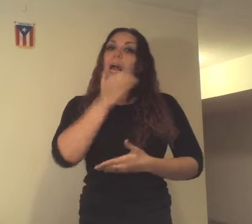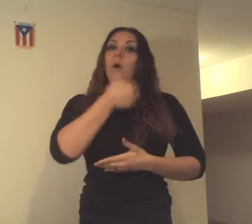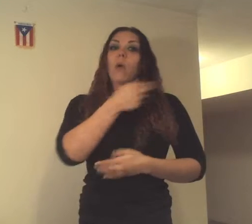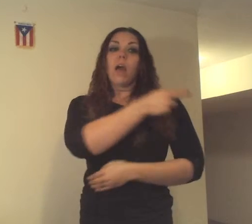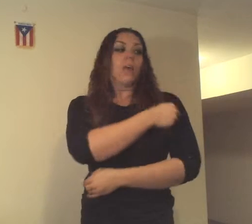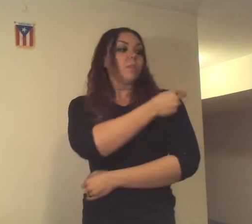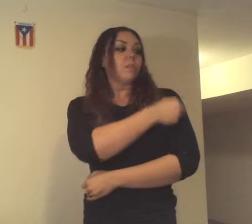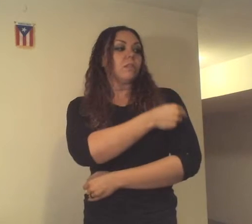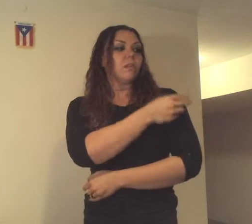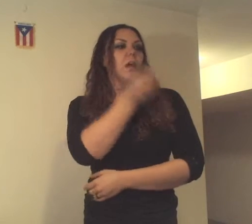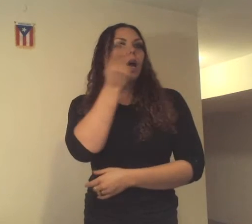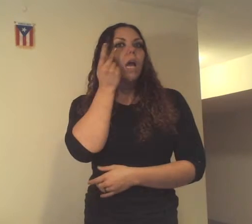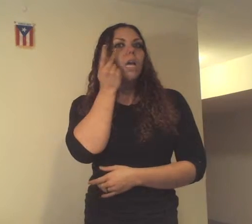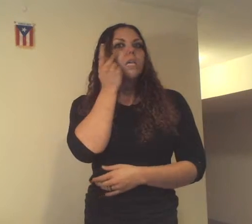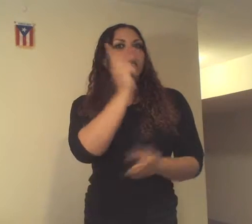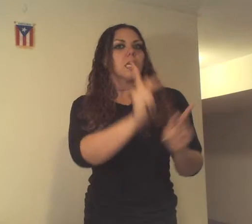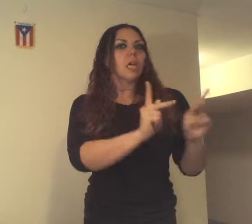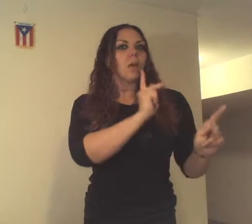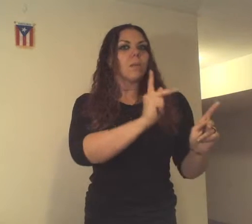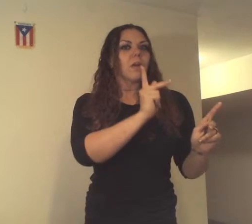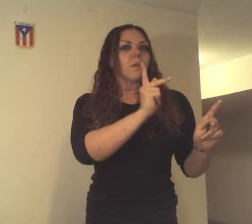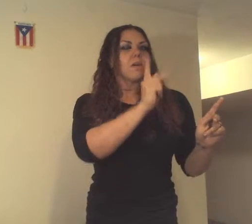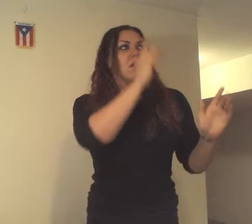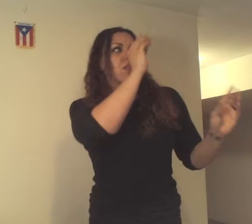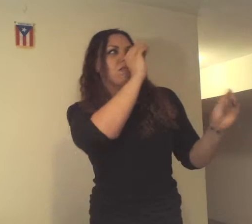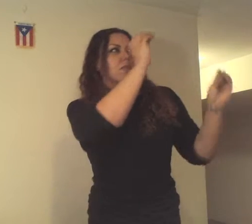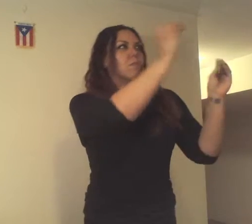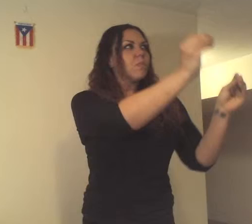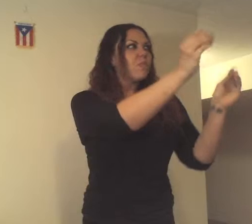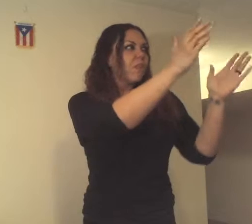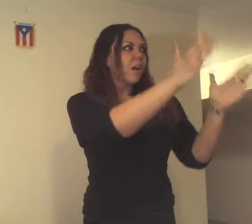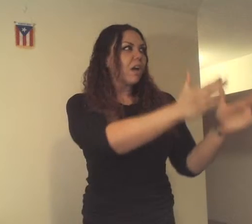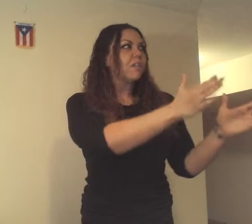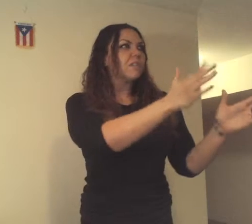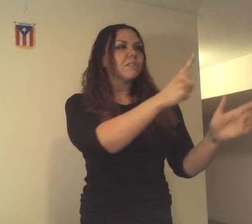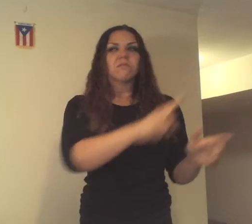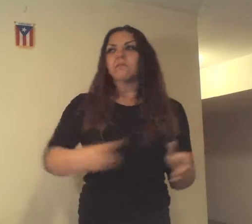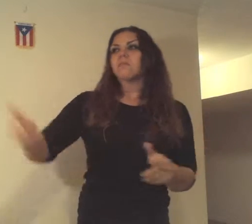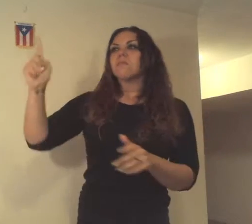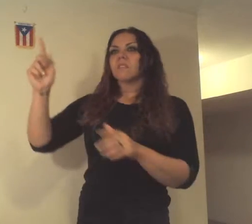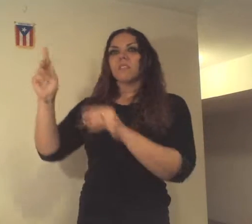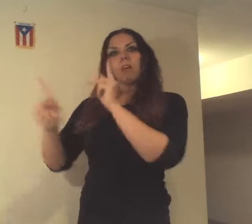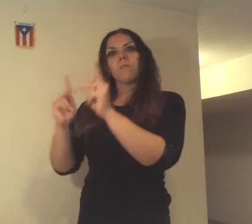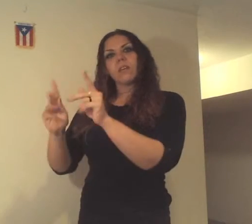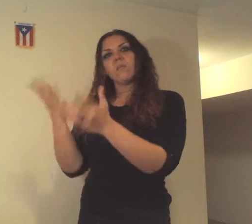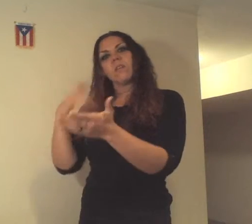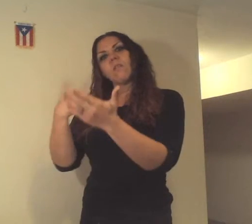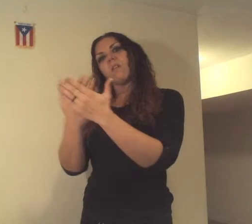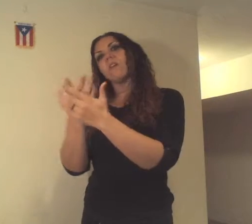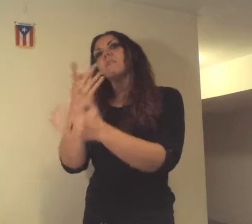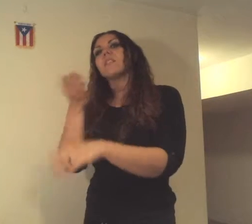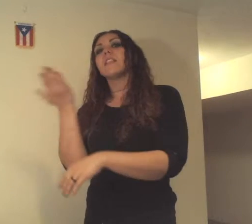professors to people who just got here last week. And you have no idea how hard it is to talk to somebody or take care of somebody you can't